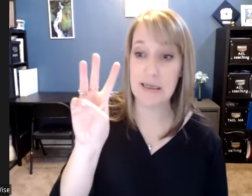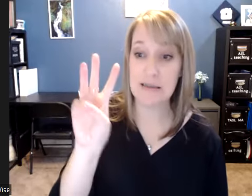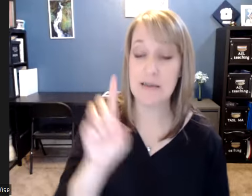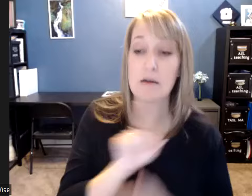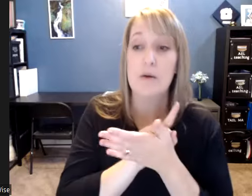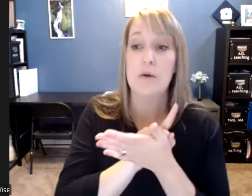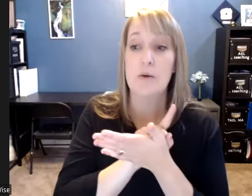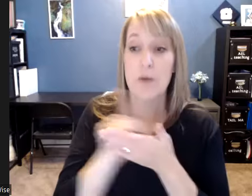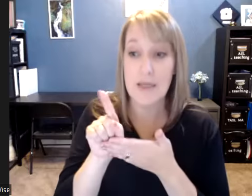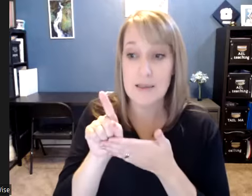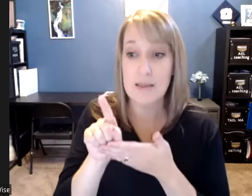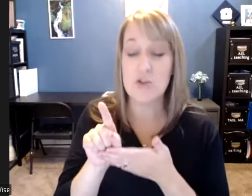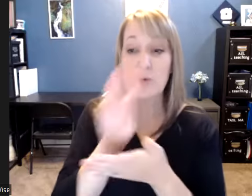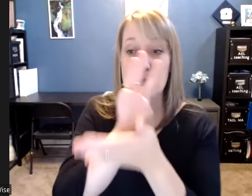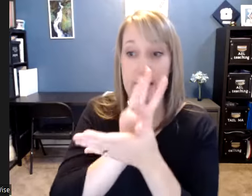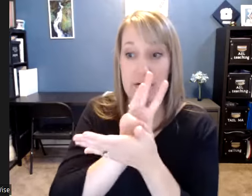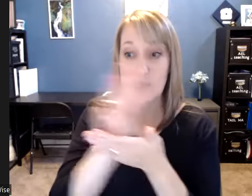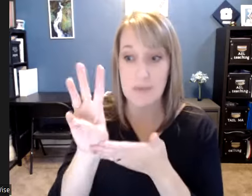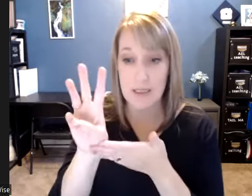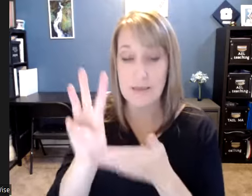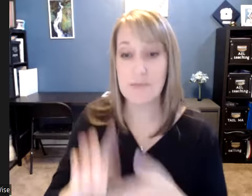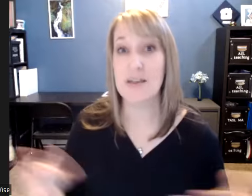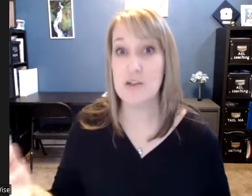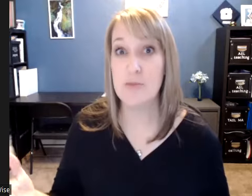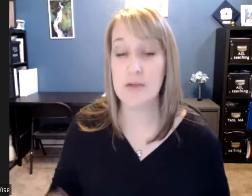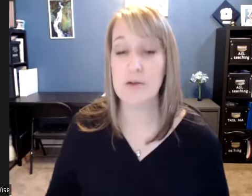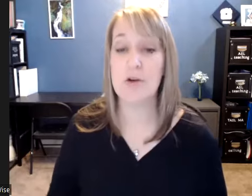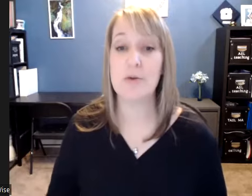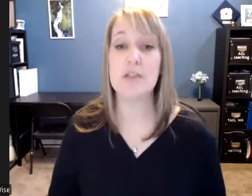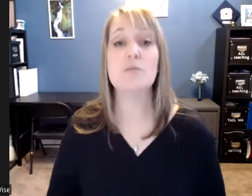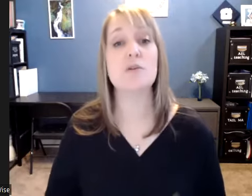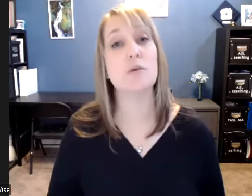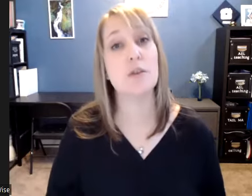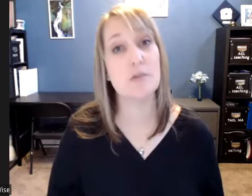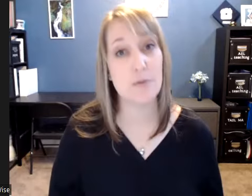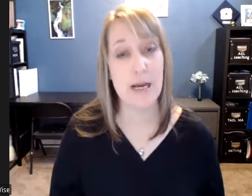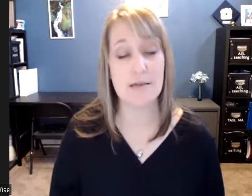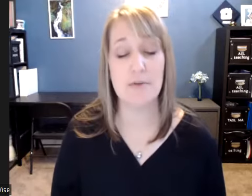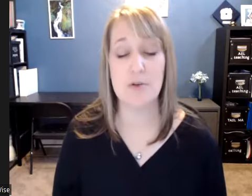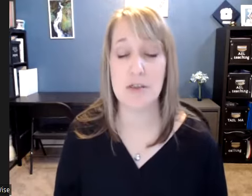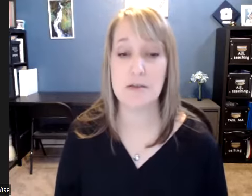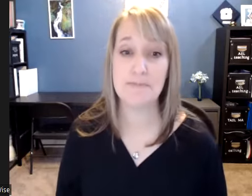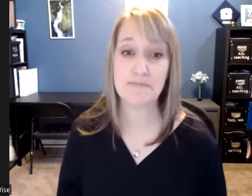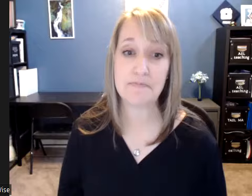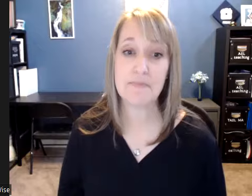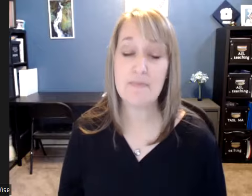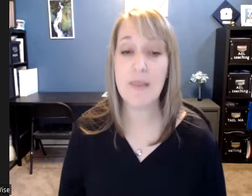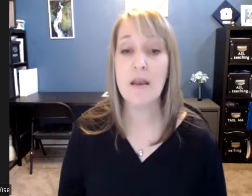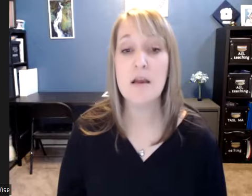6 weeks, you just put them together, 6 weeks. So that's numerical incorporation, which we will use for past and future years. So